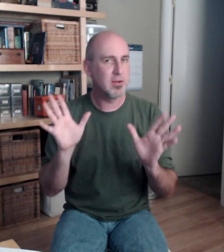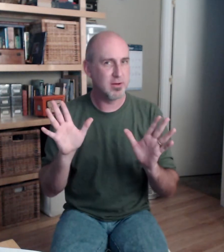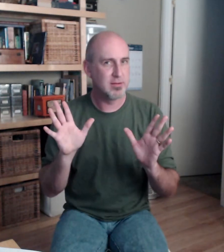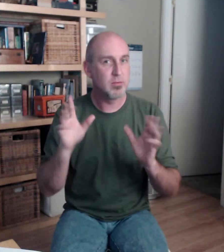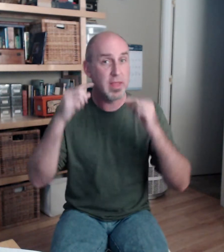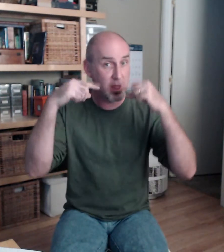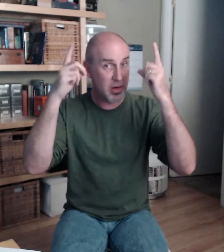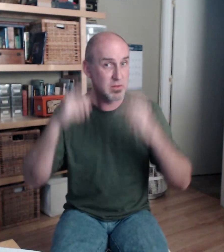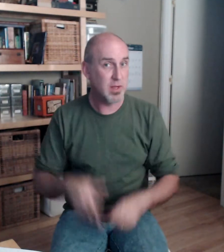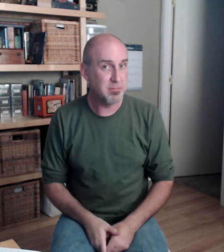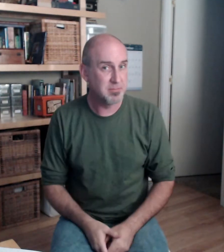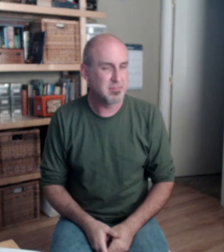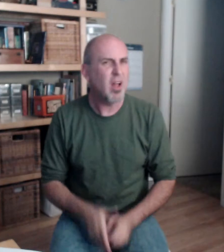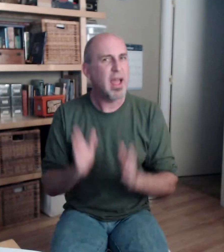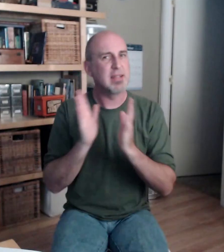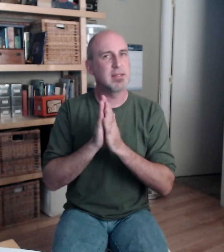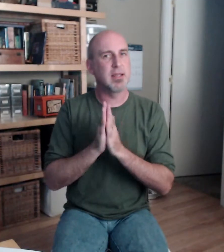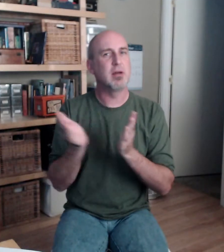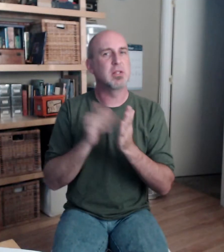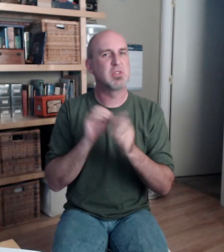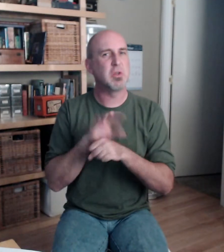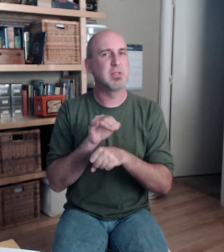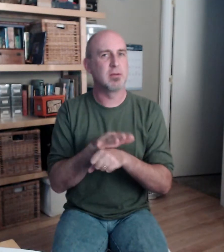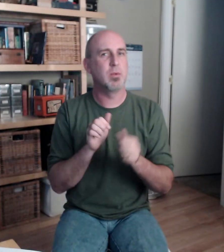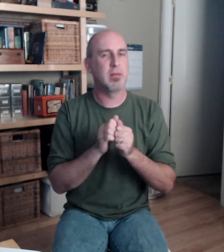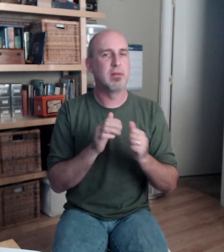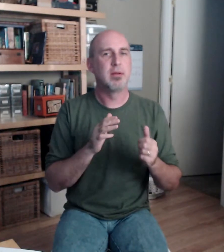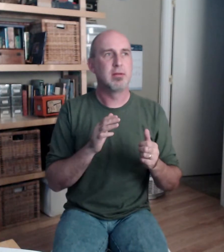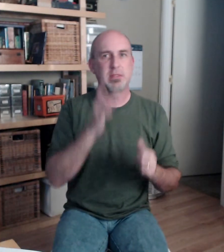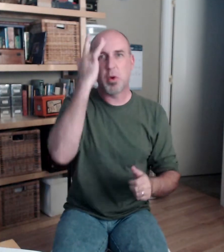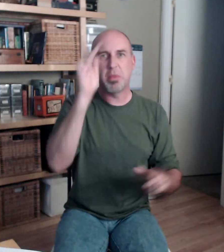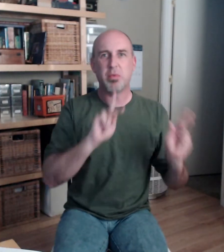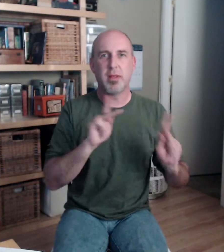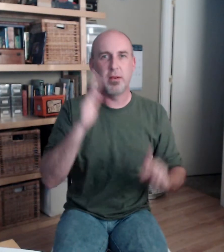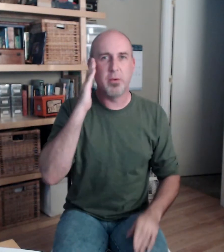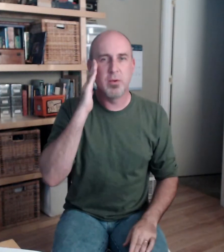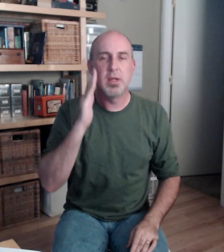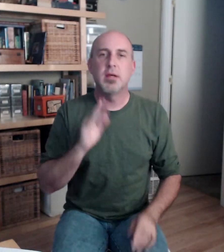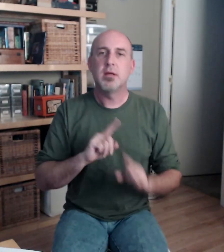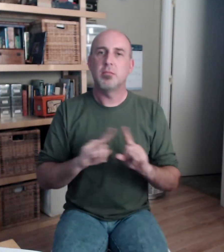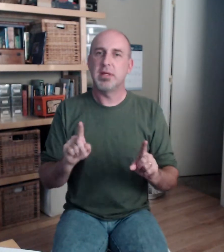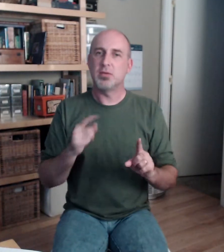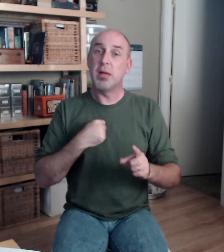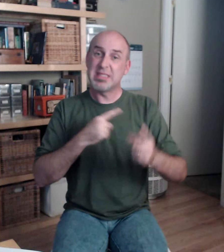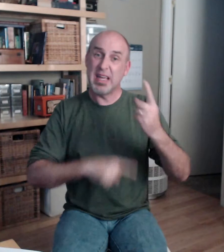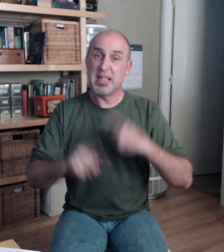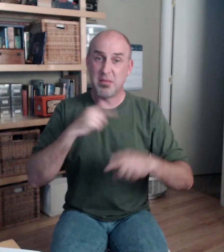clear when the eyebrows are up. I'll ask again. I'll consult with smart people I know. But so I'm signing it, my